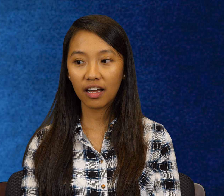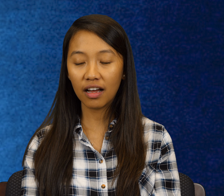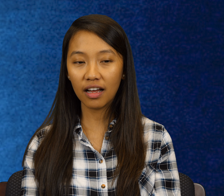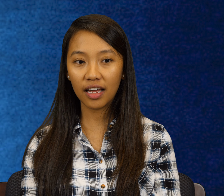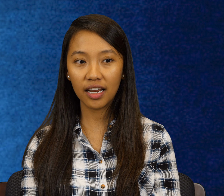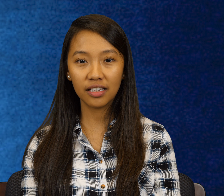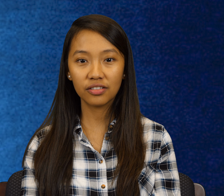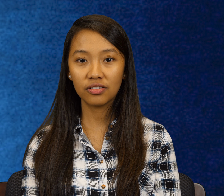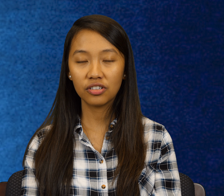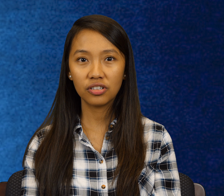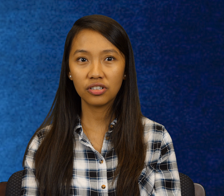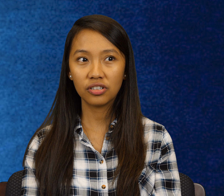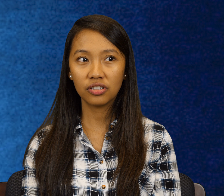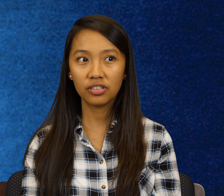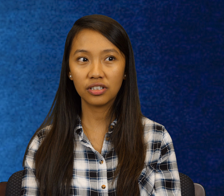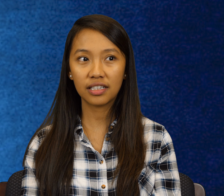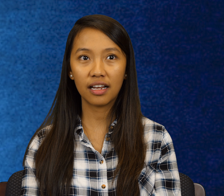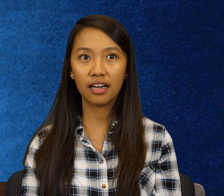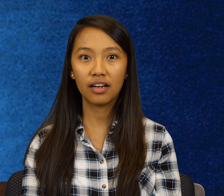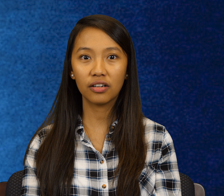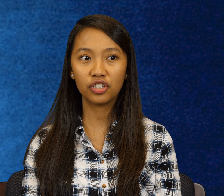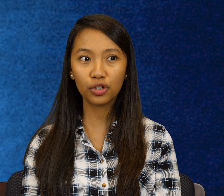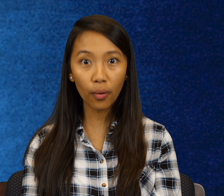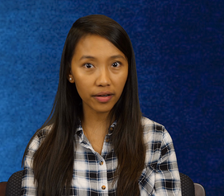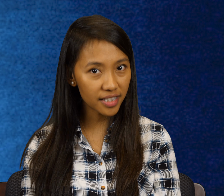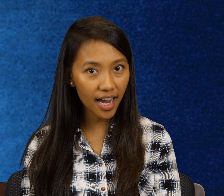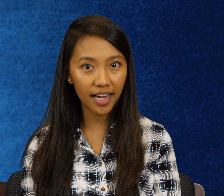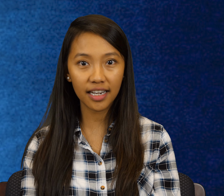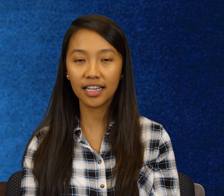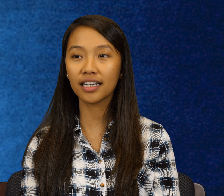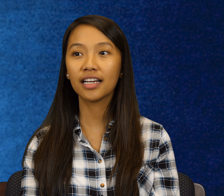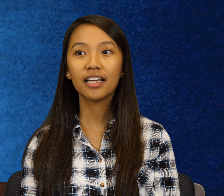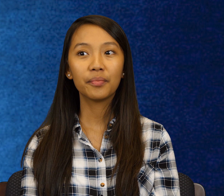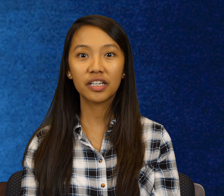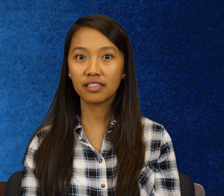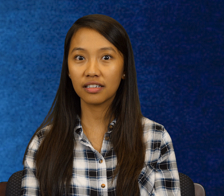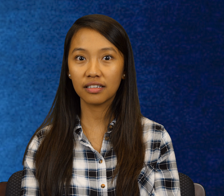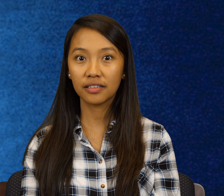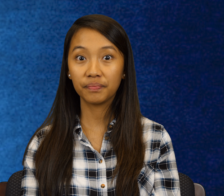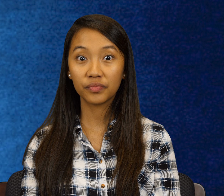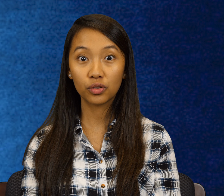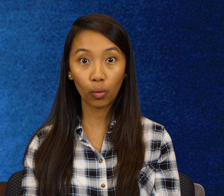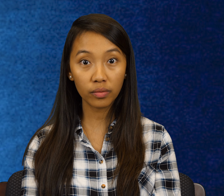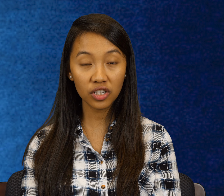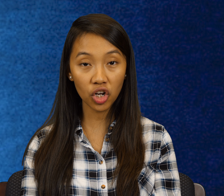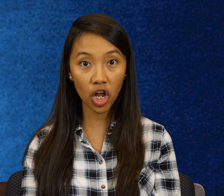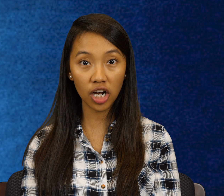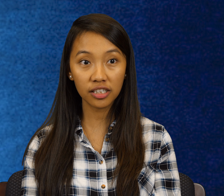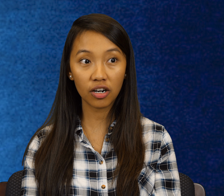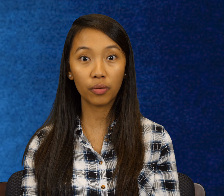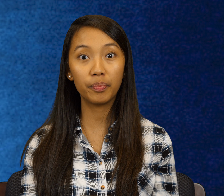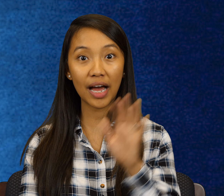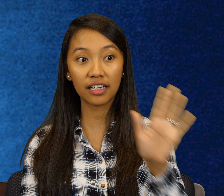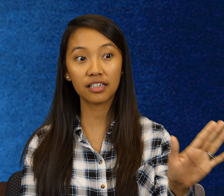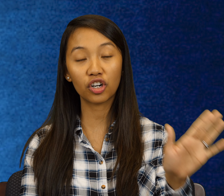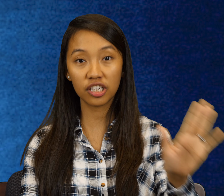and then she said, "Did you go outside?" And because door was unlocked, our